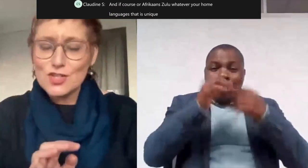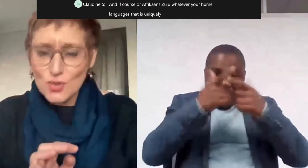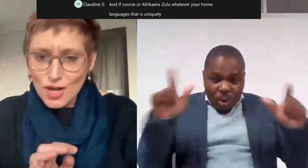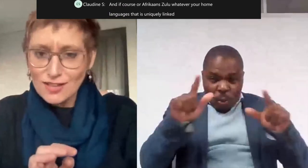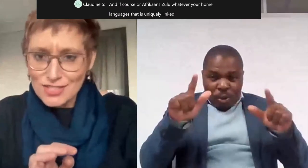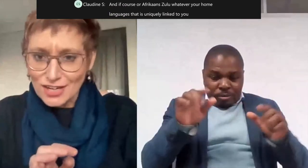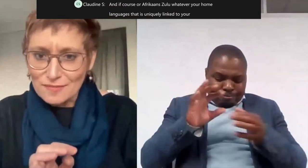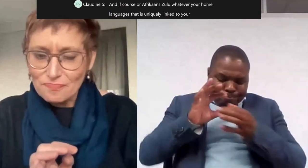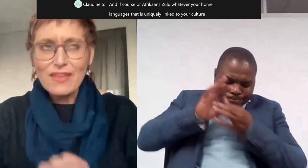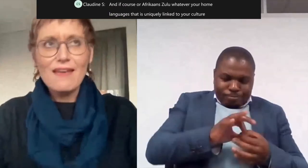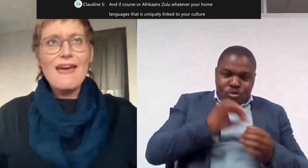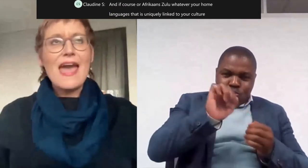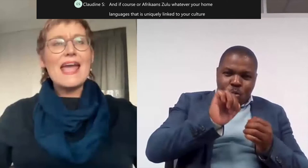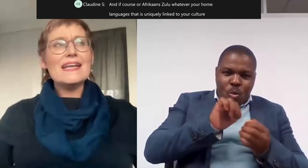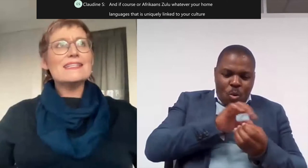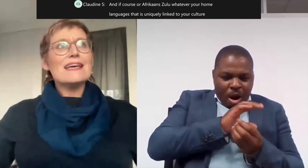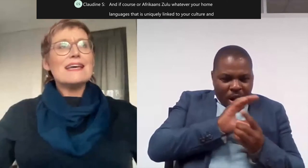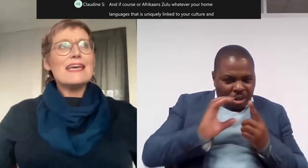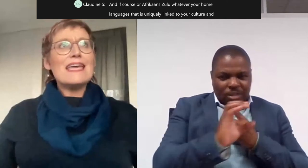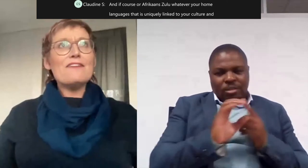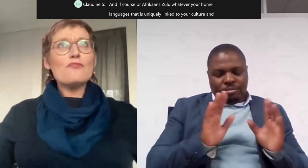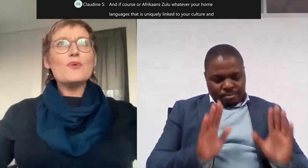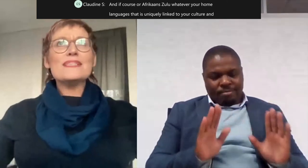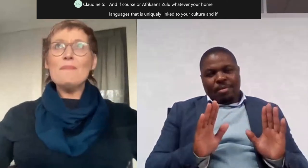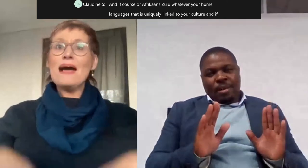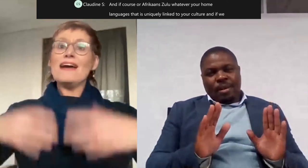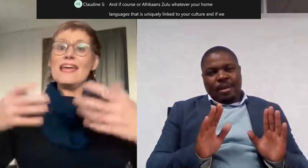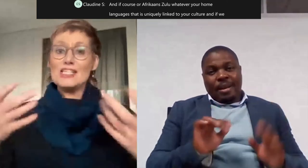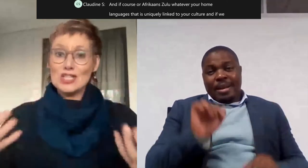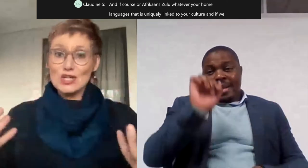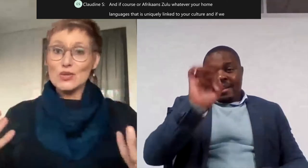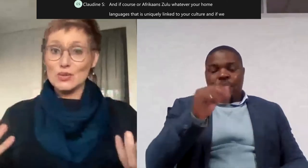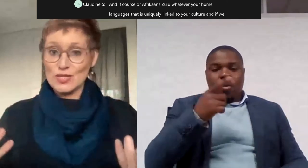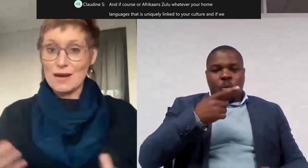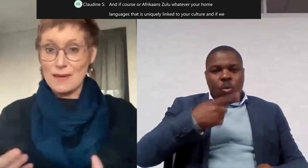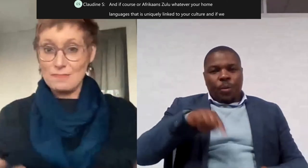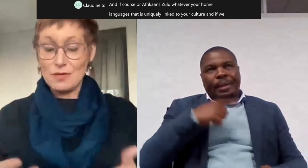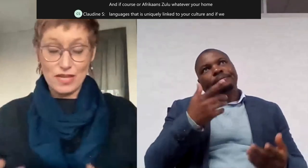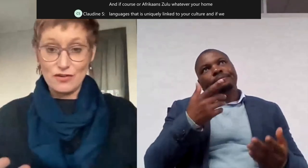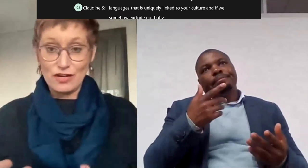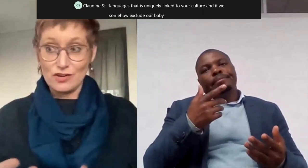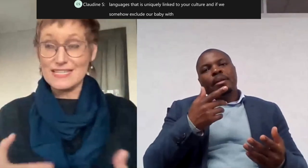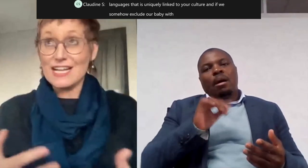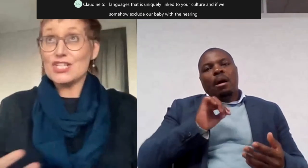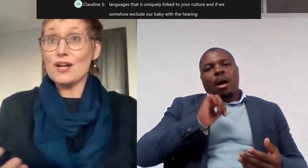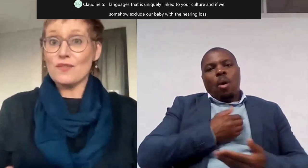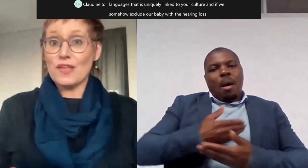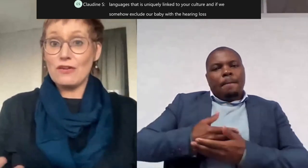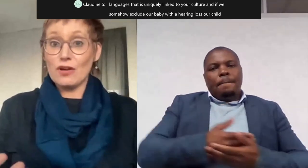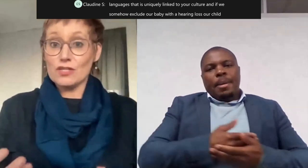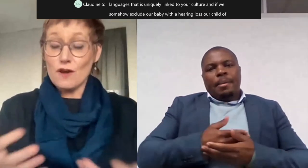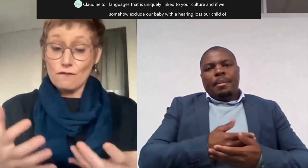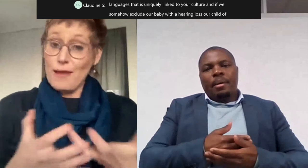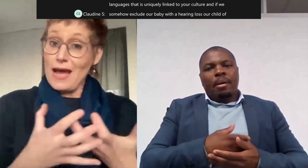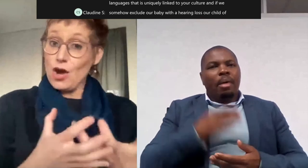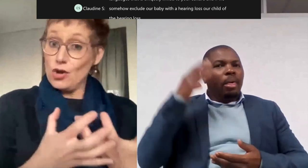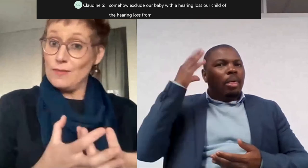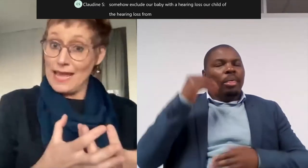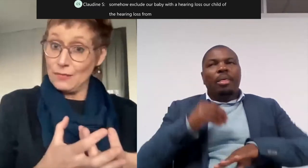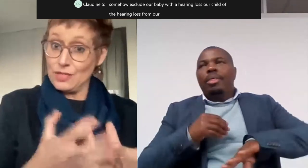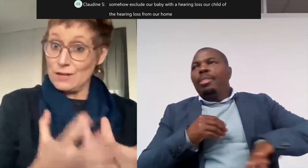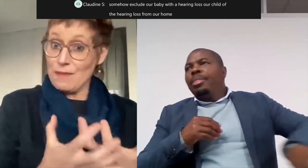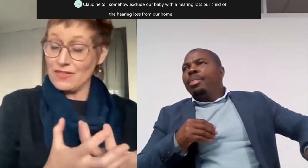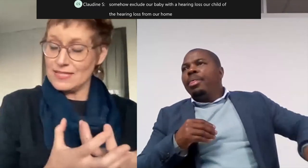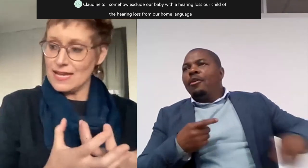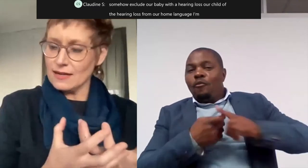uniquely linked to your culture. And if we somehow exclude our baby with a hearing loss, our child with a hearing loss, from our